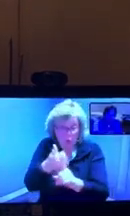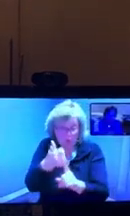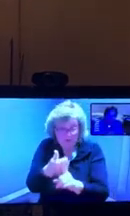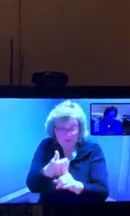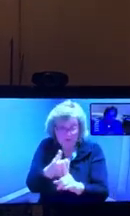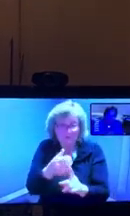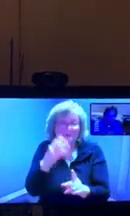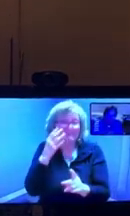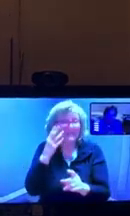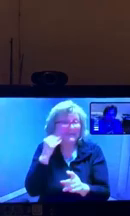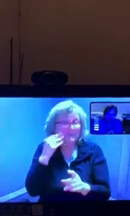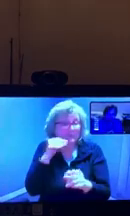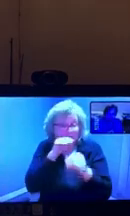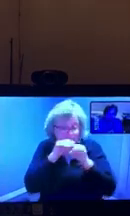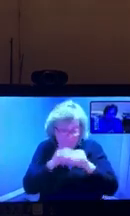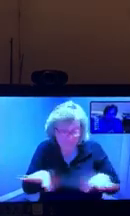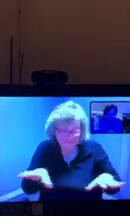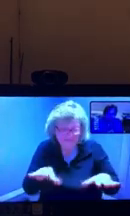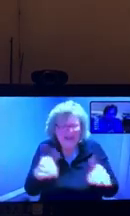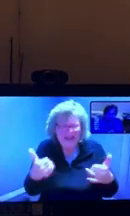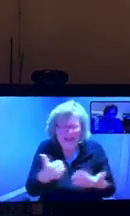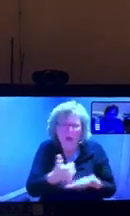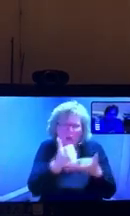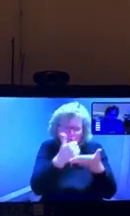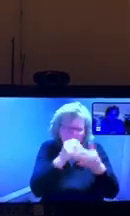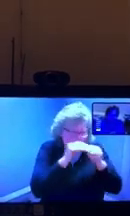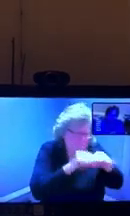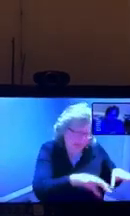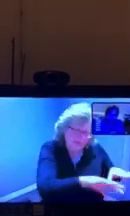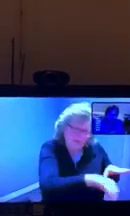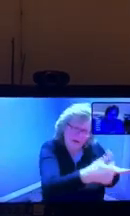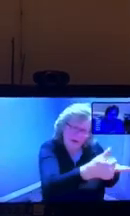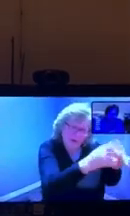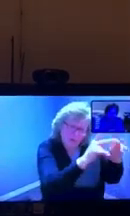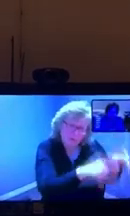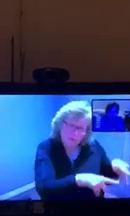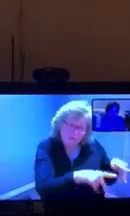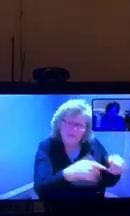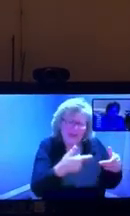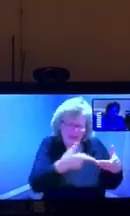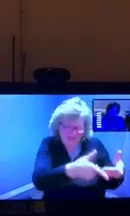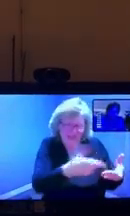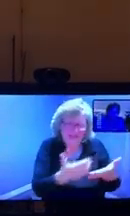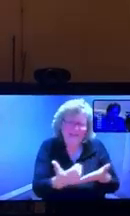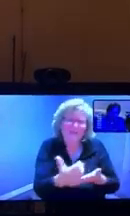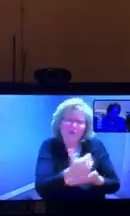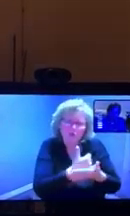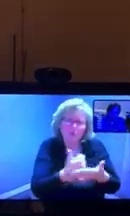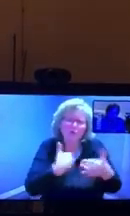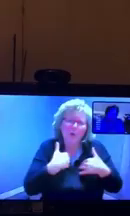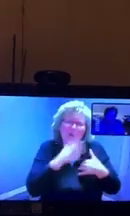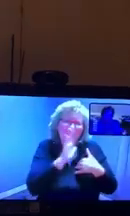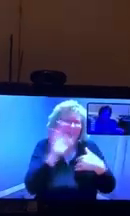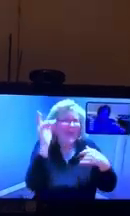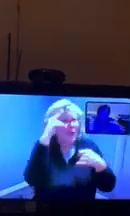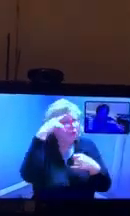their hopes and their dreams restored. And Ash Saeed, out of the ashes of the death of his 25-year-old son,